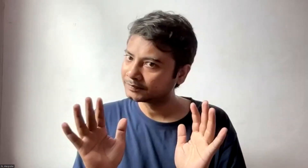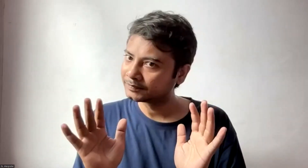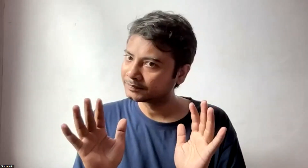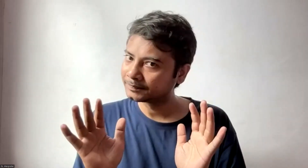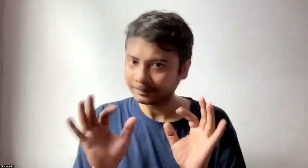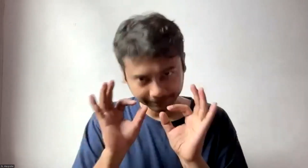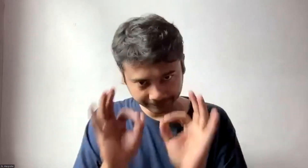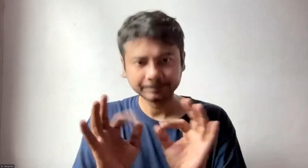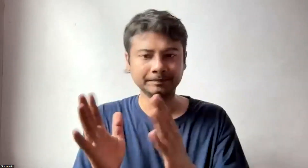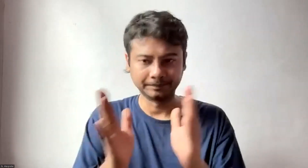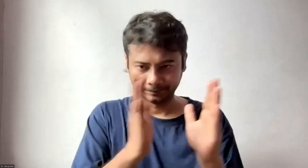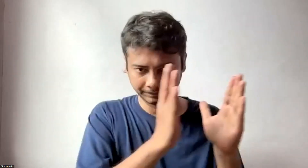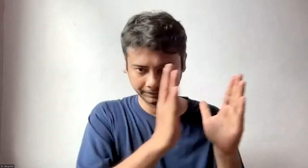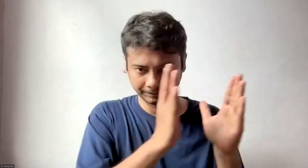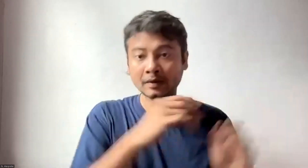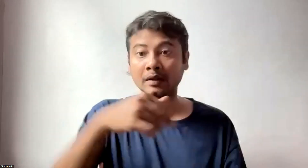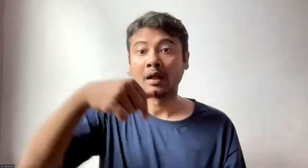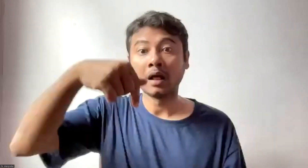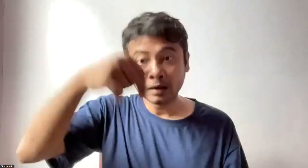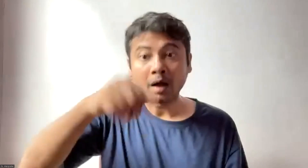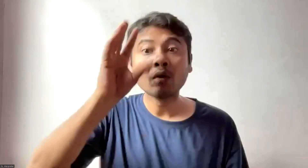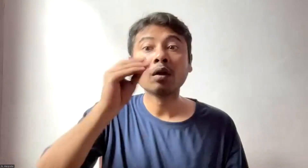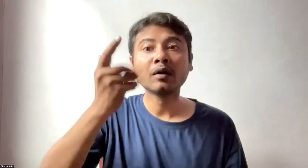Is it possible to understand what mode I am in?